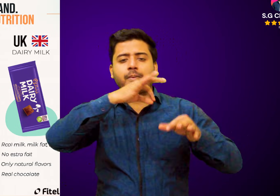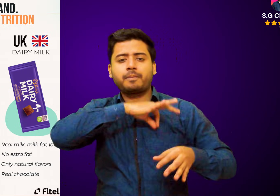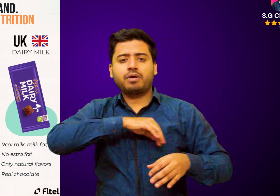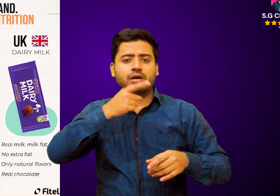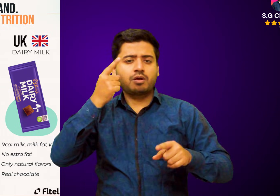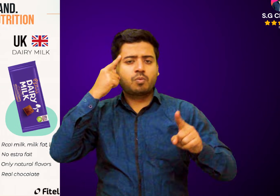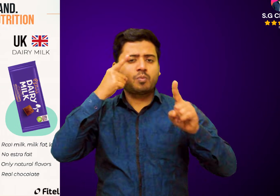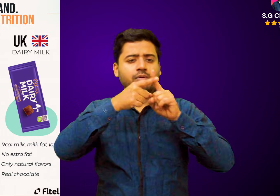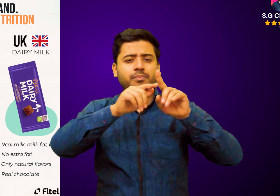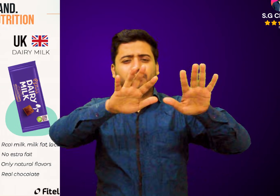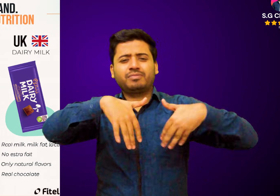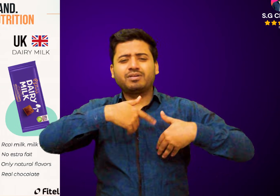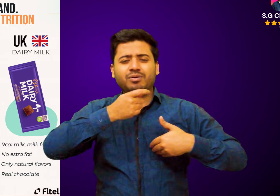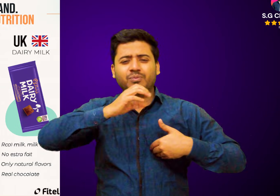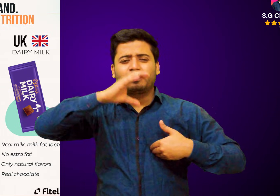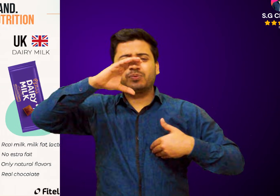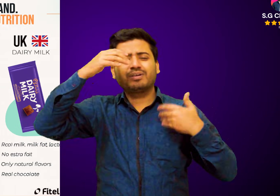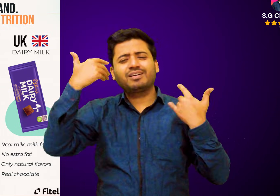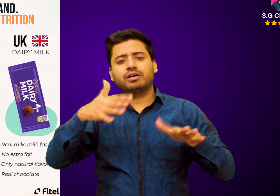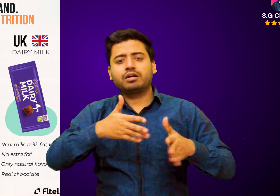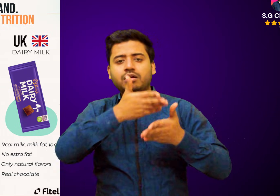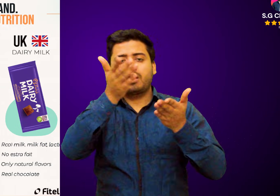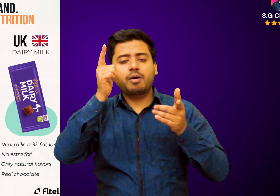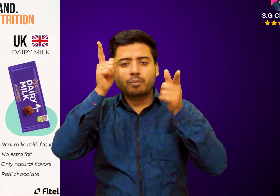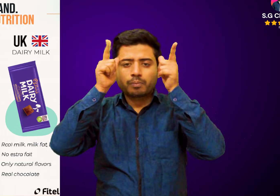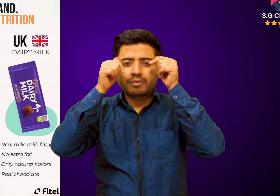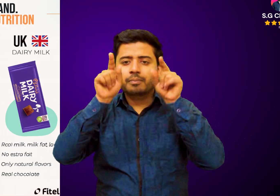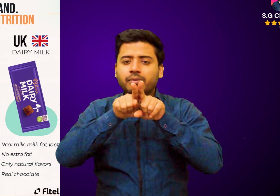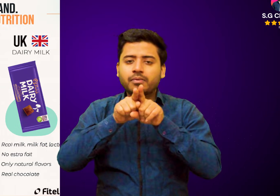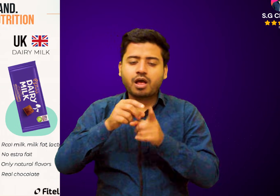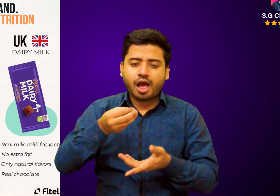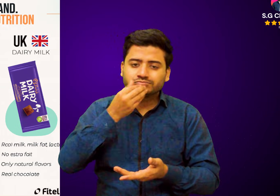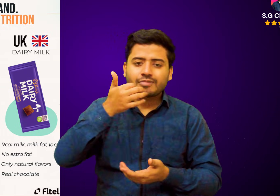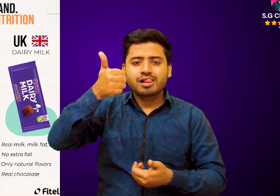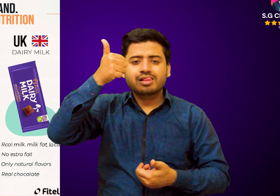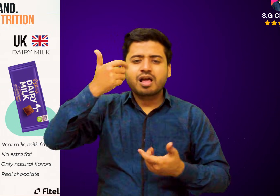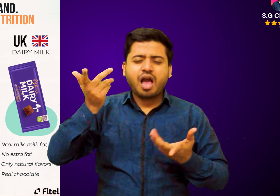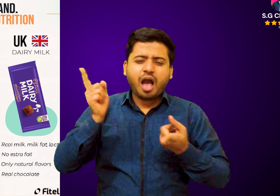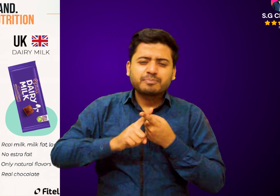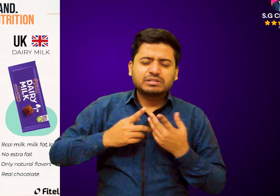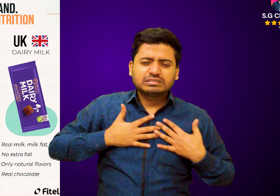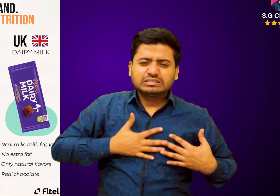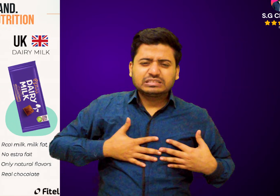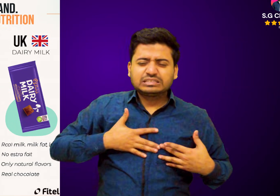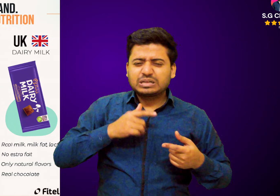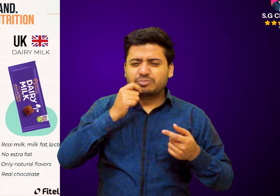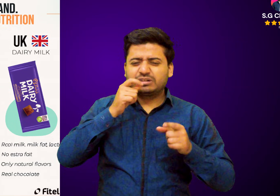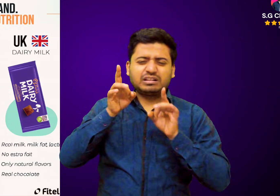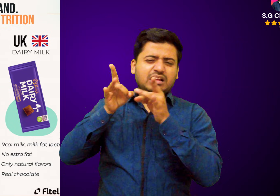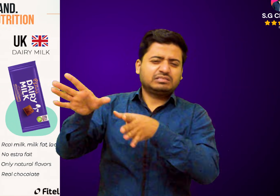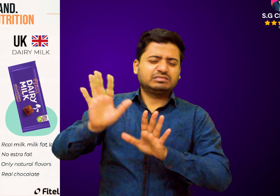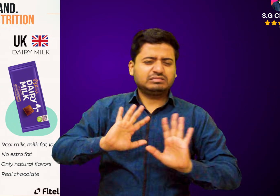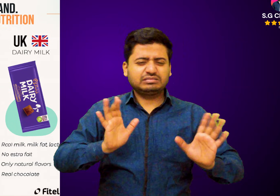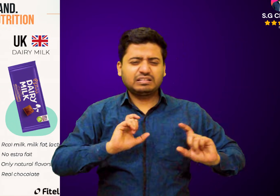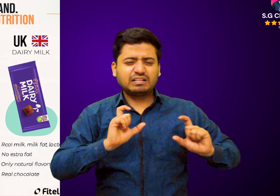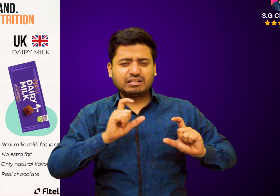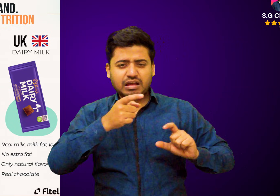milk chocolate is distinguished by the addition of milk solids, which provides its signature creamy texture and lighter color.